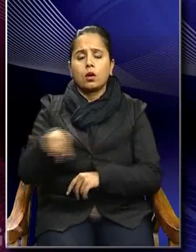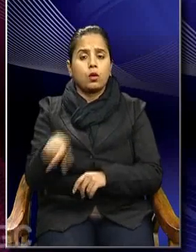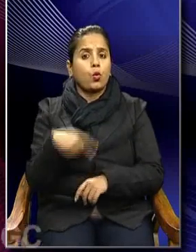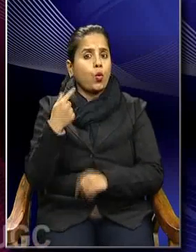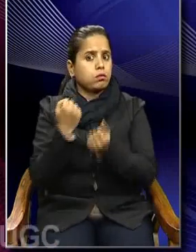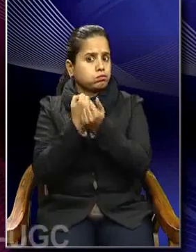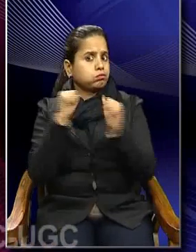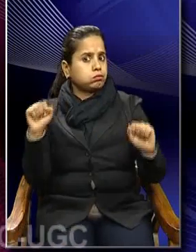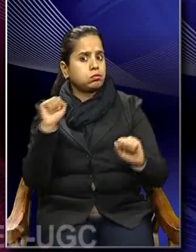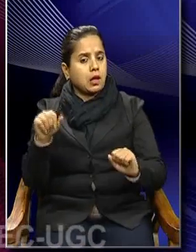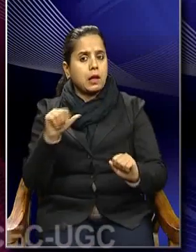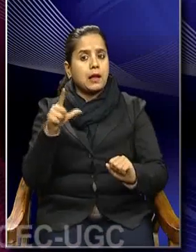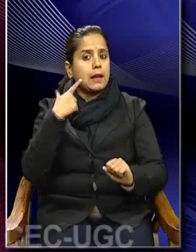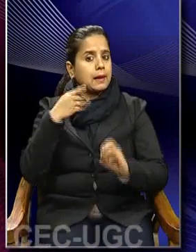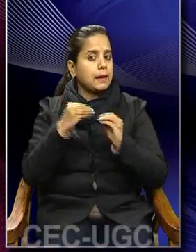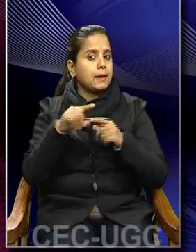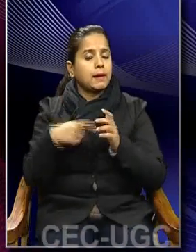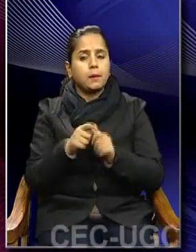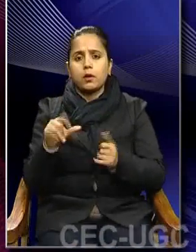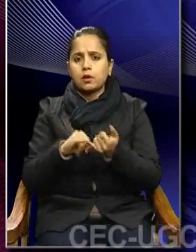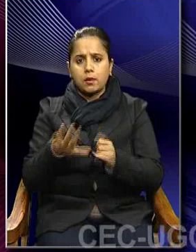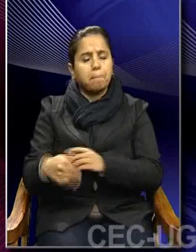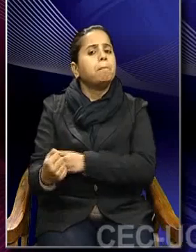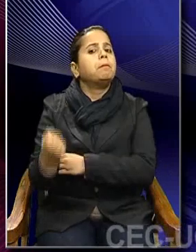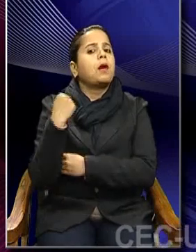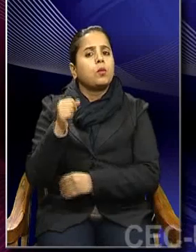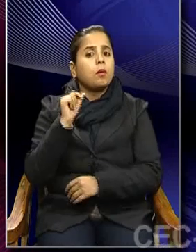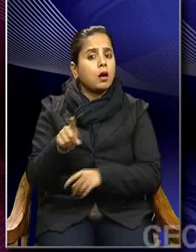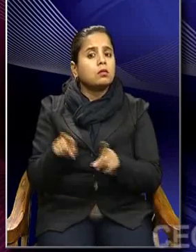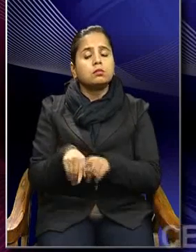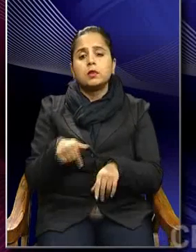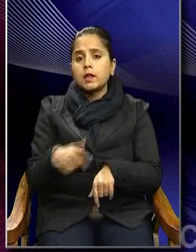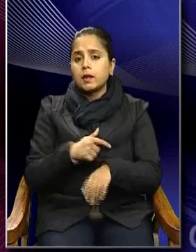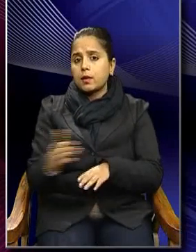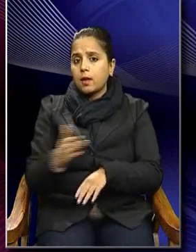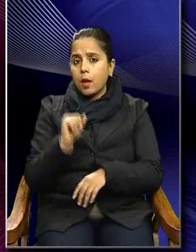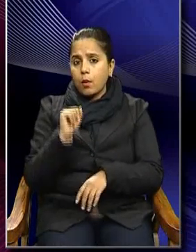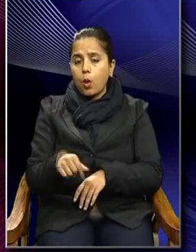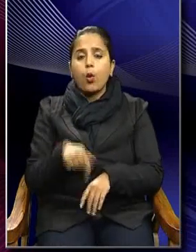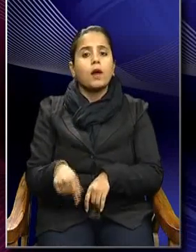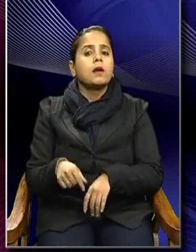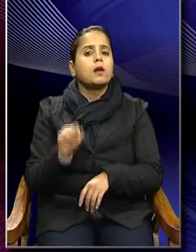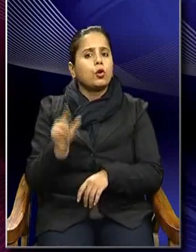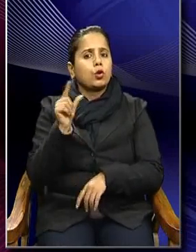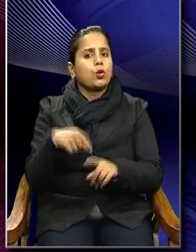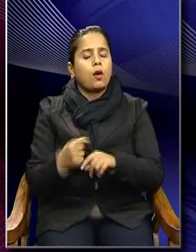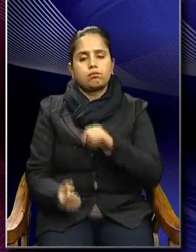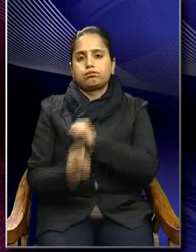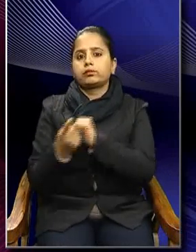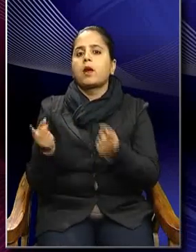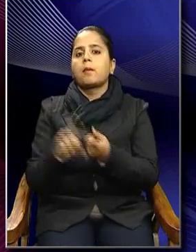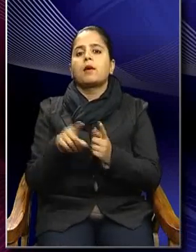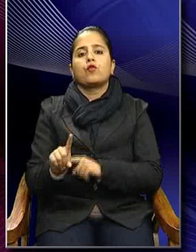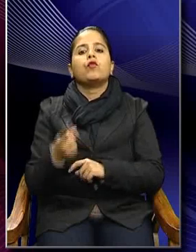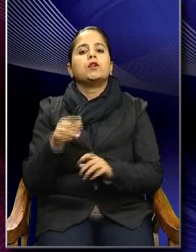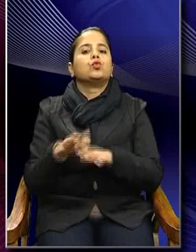were there in power, but again in the interwar period, although Britain emerged out of the First